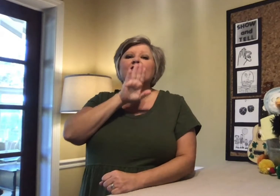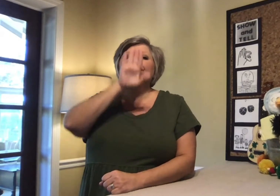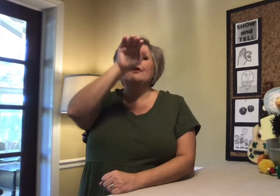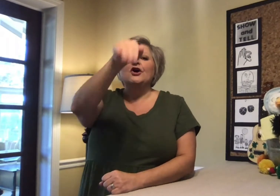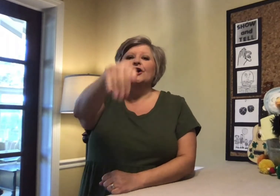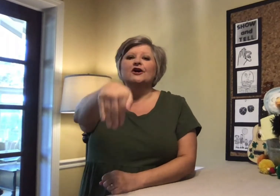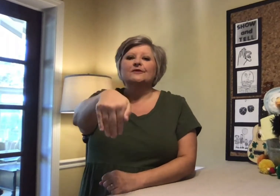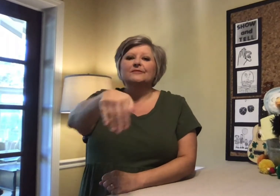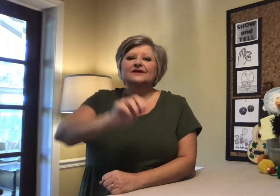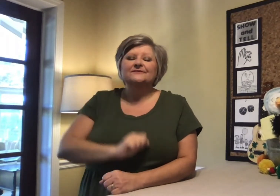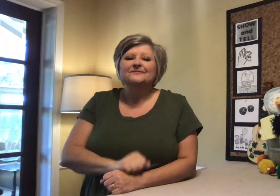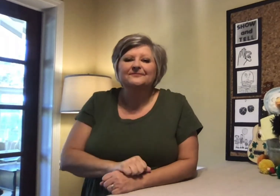Farm.